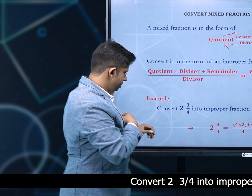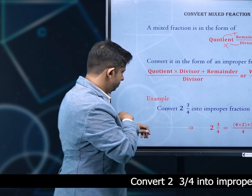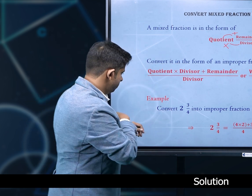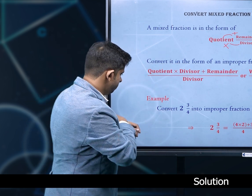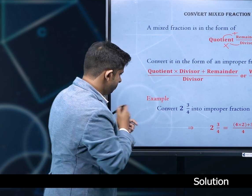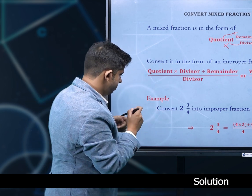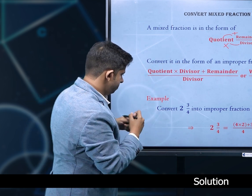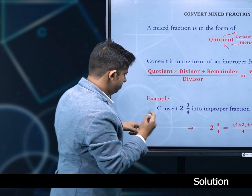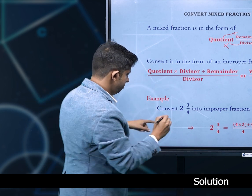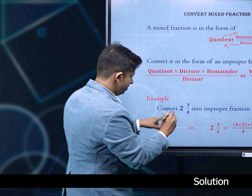Solution: